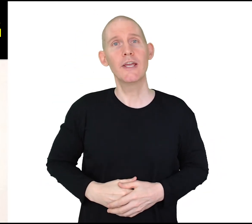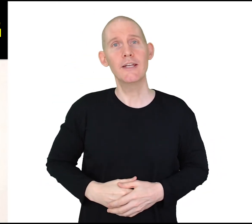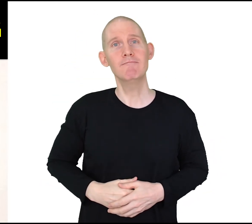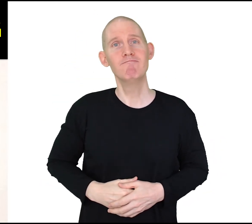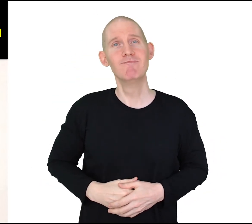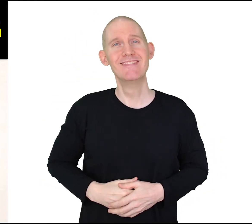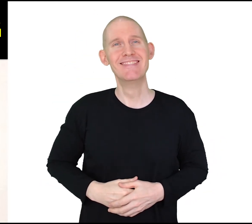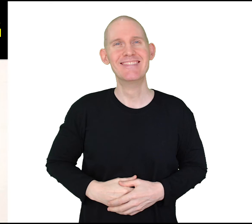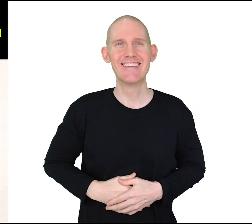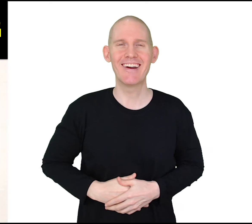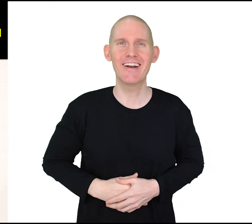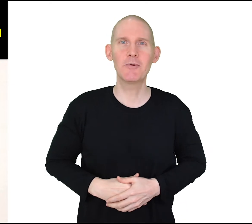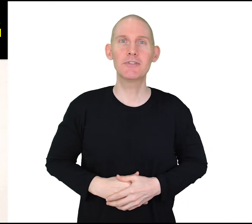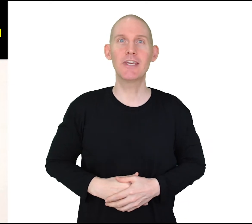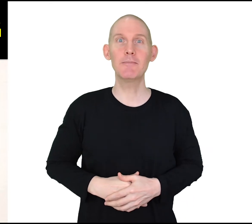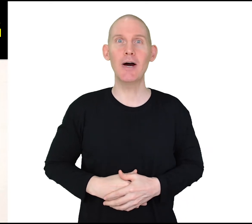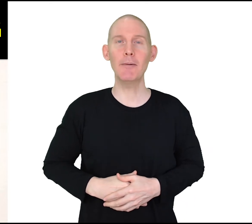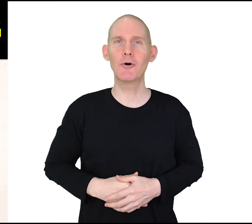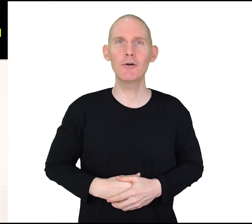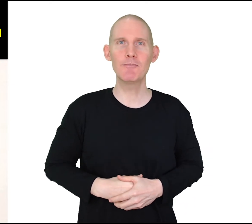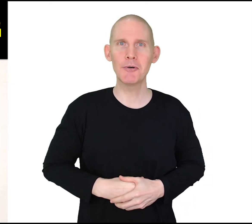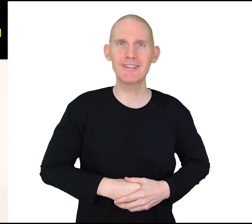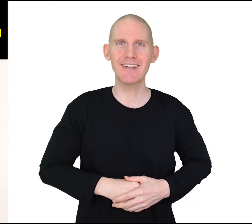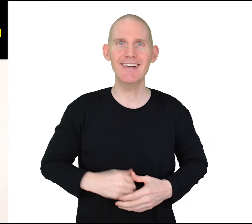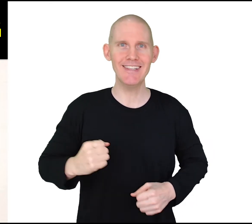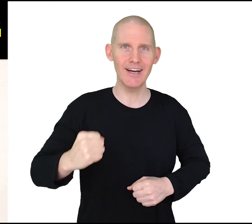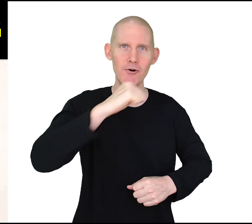understanding. All right, once again, popcorn, bonus sign, yahoo!